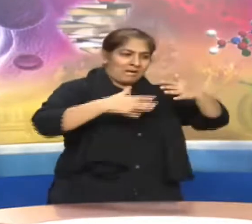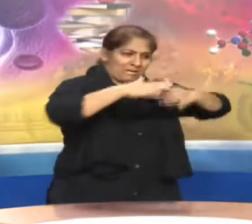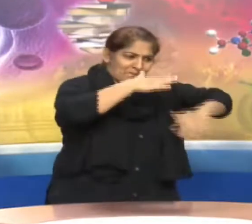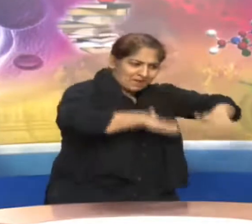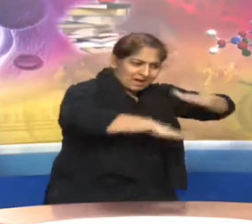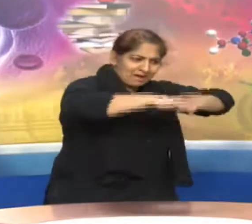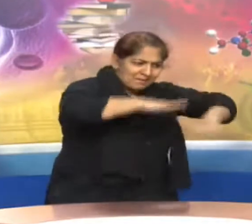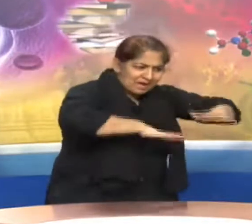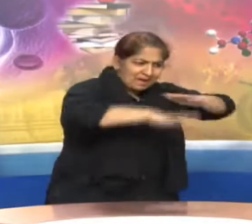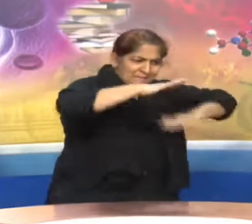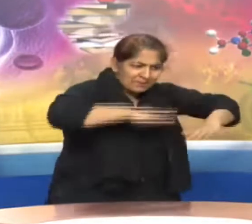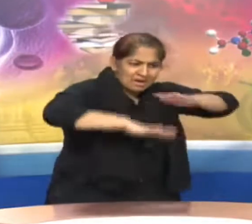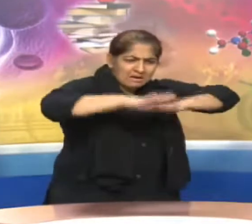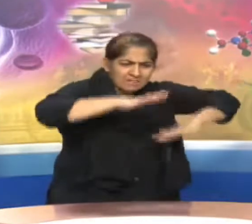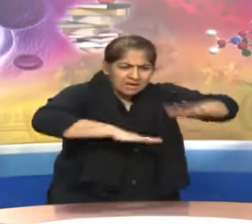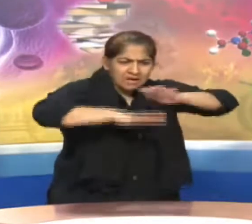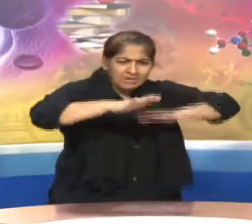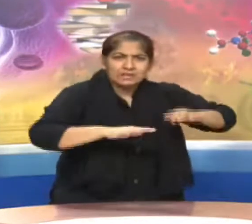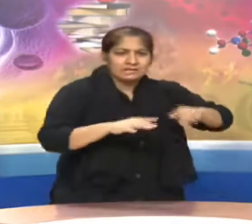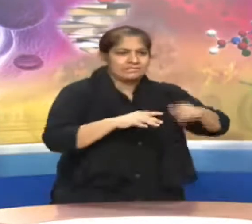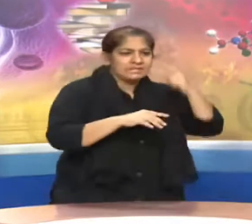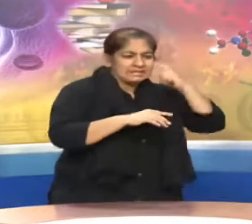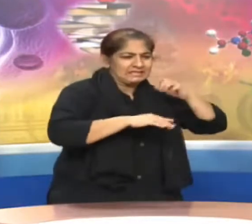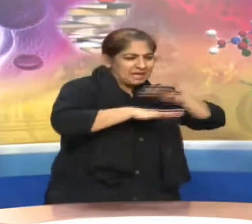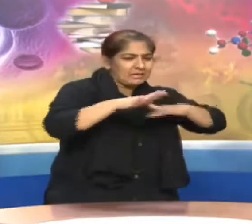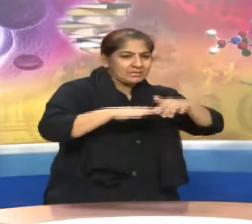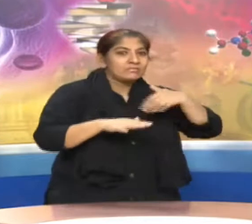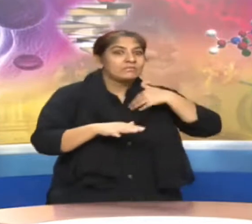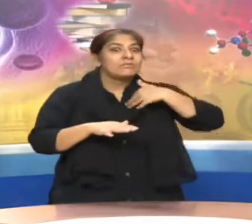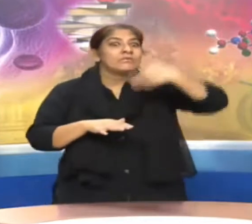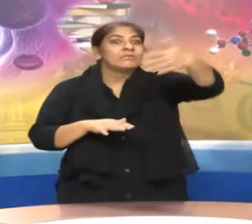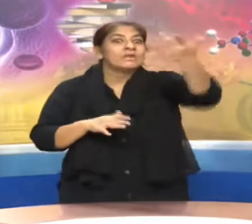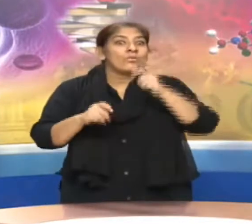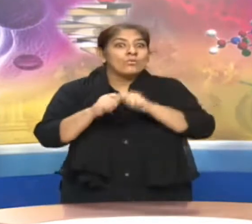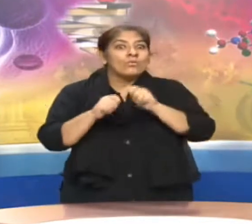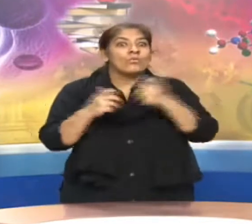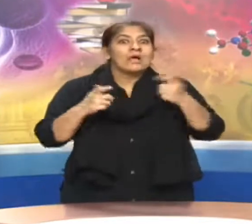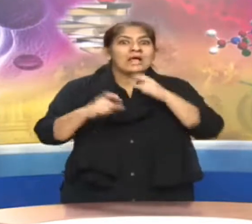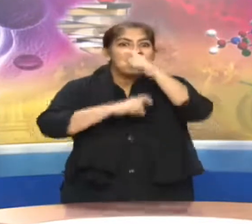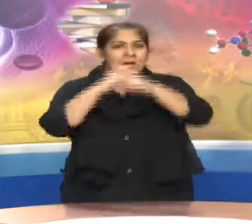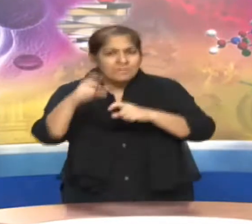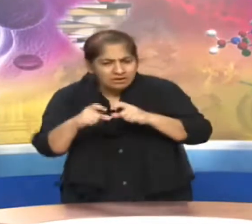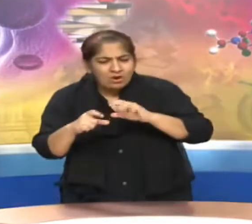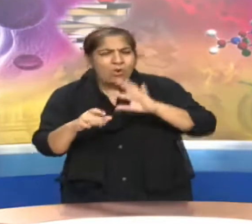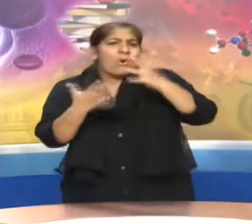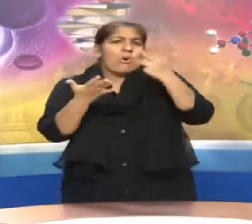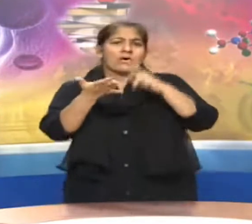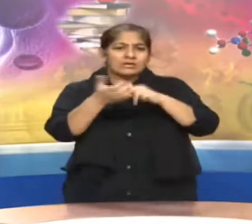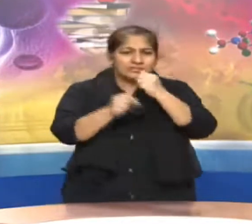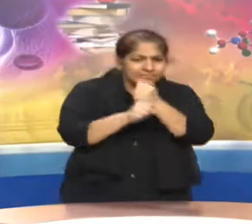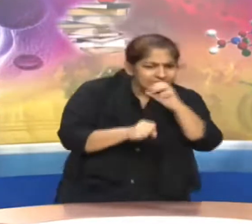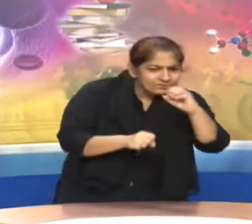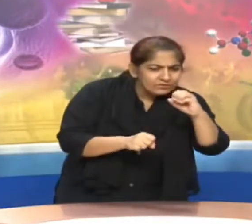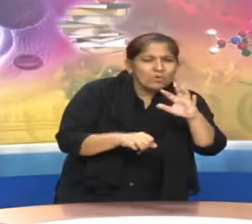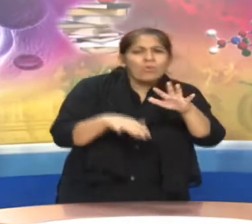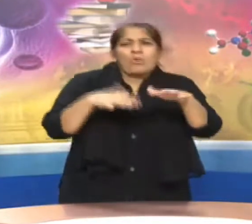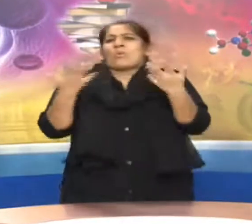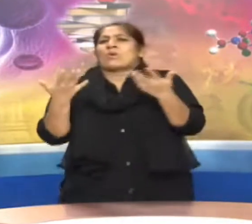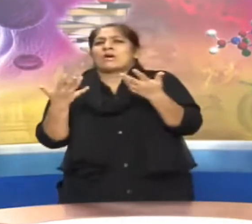office, there are different activities which are being done to achieve some goal in any company,